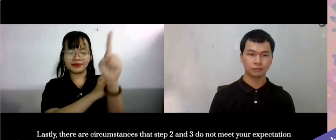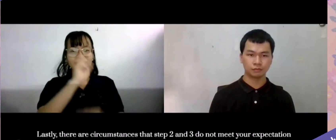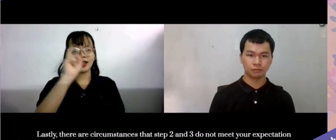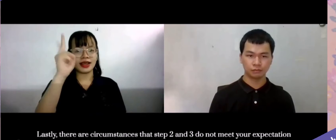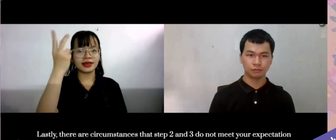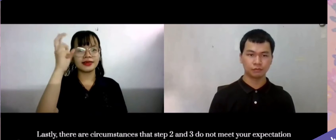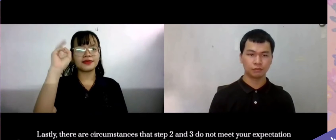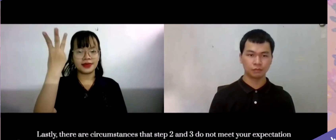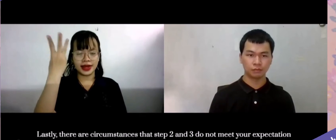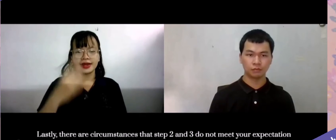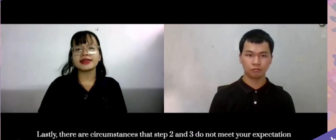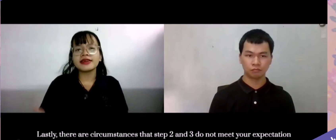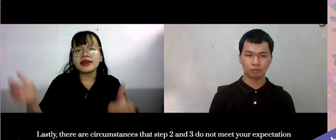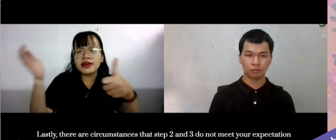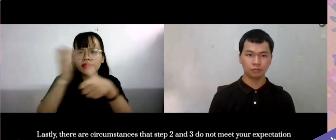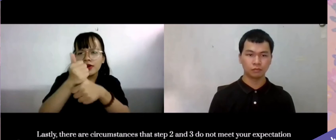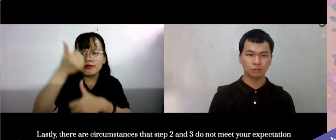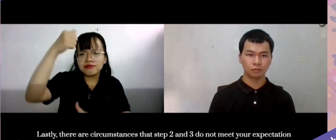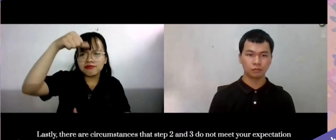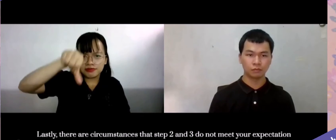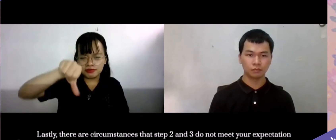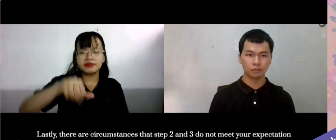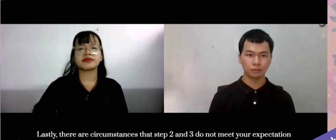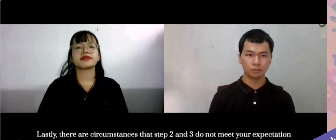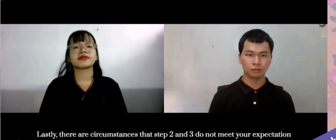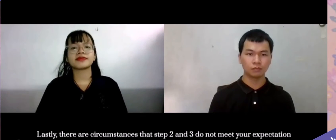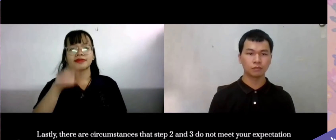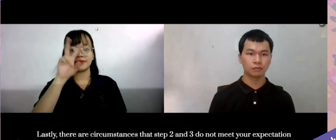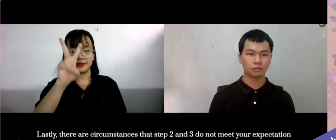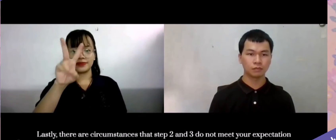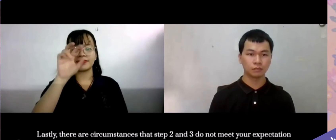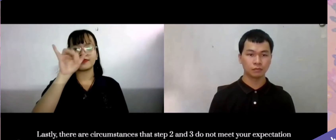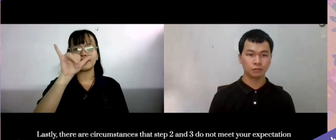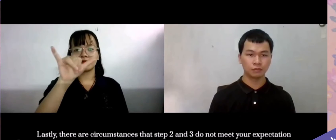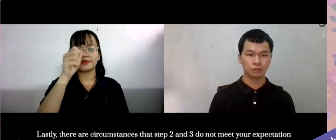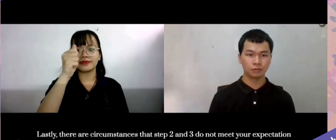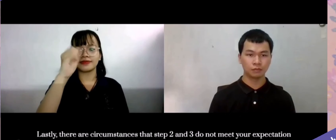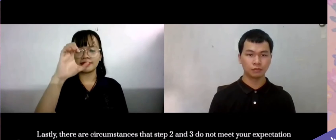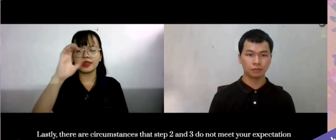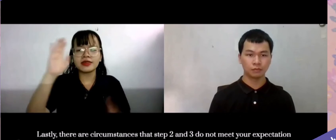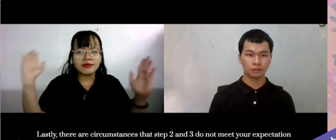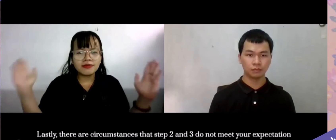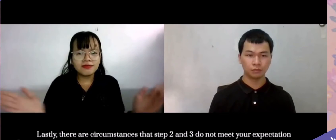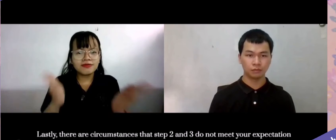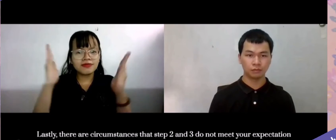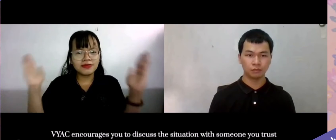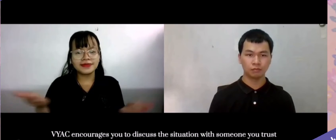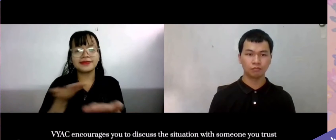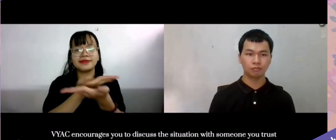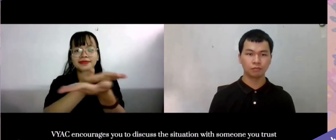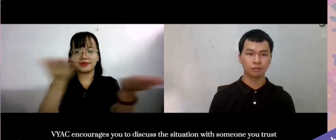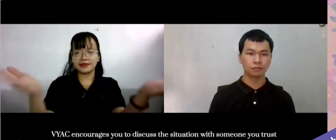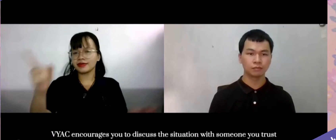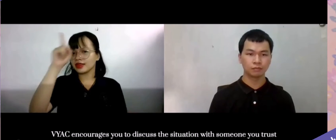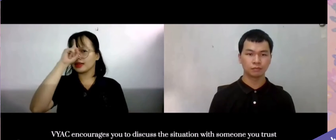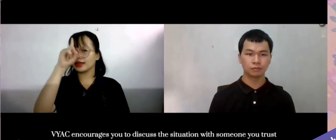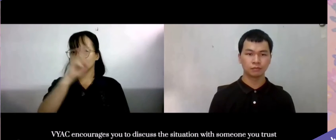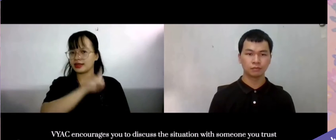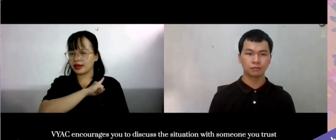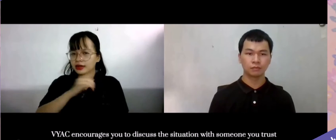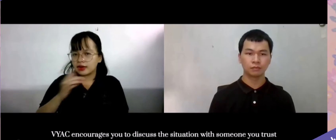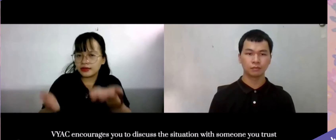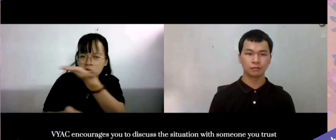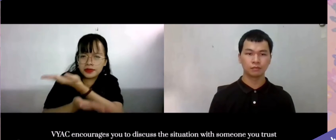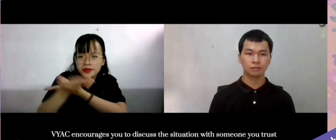And lastly, there are circumstances that step 2 and 3 do not meet your expectation. VYAC encourages